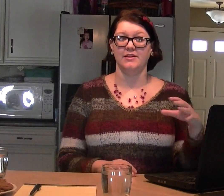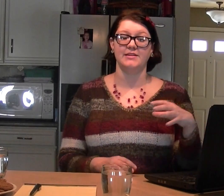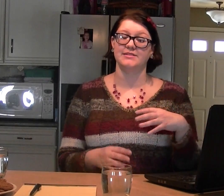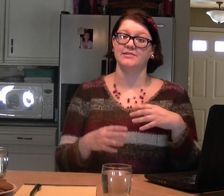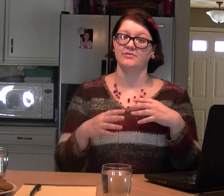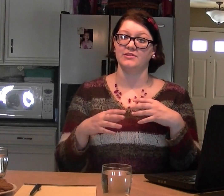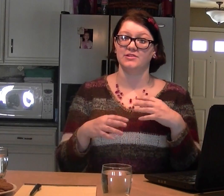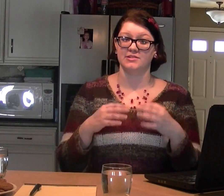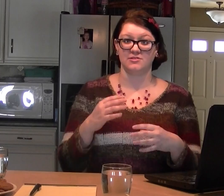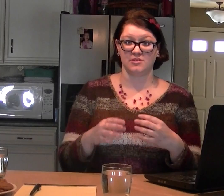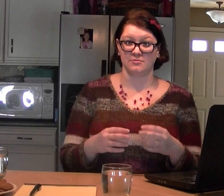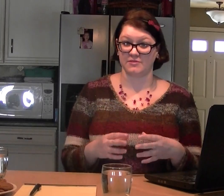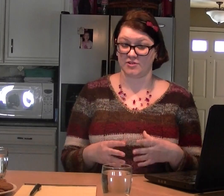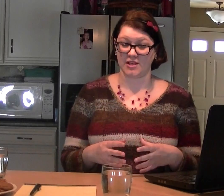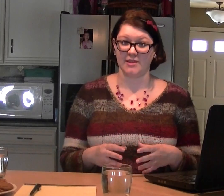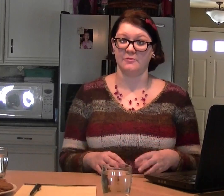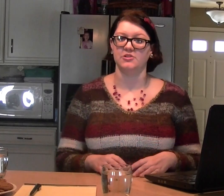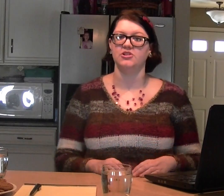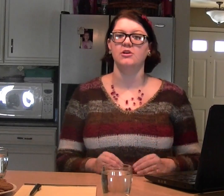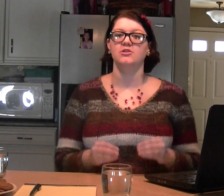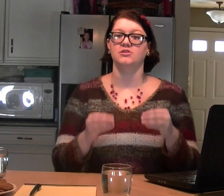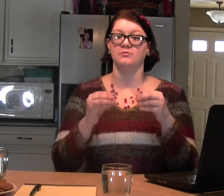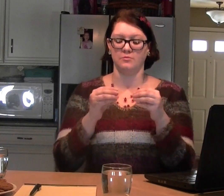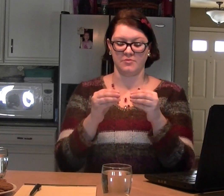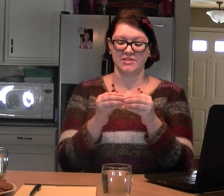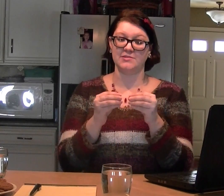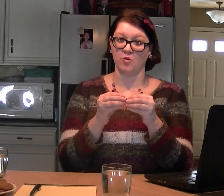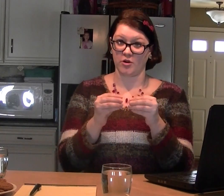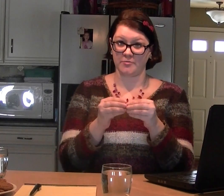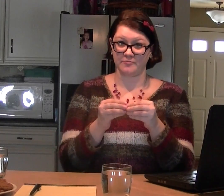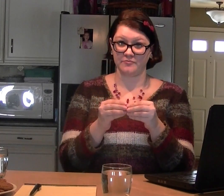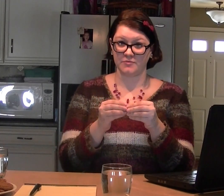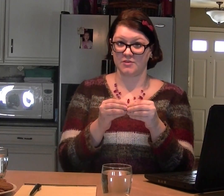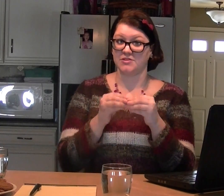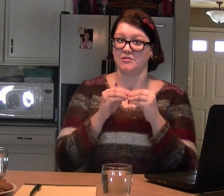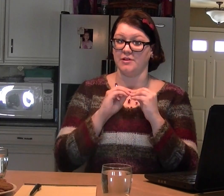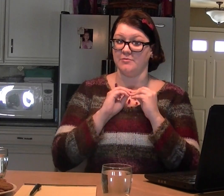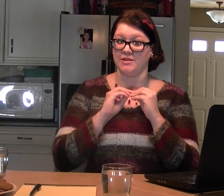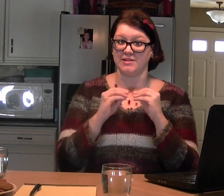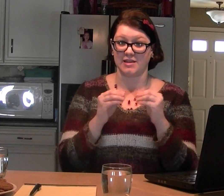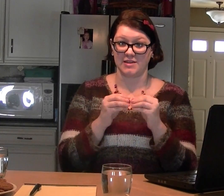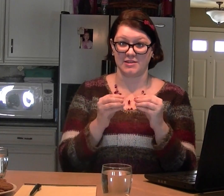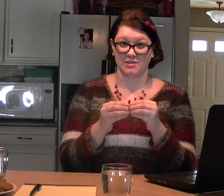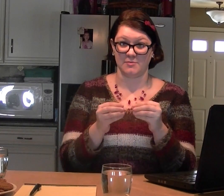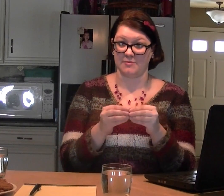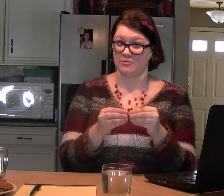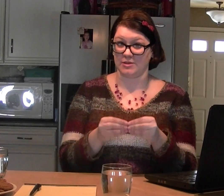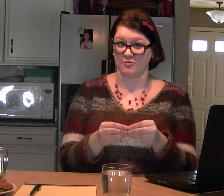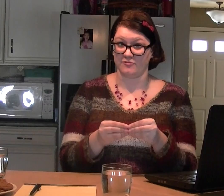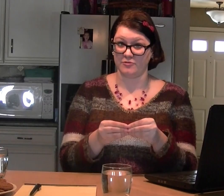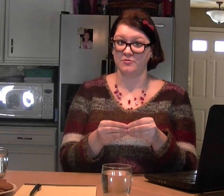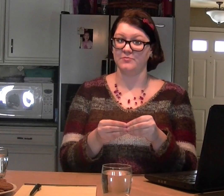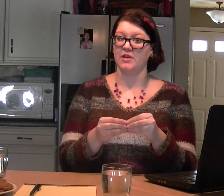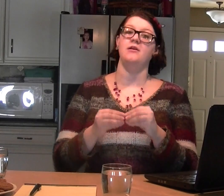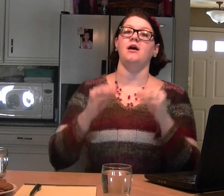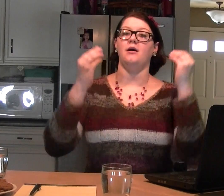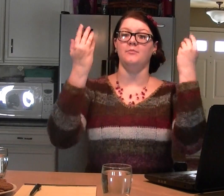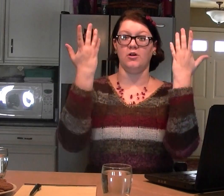is different terms for sign language. So this is more, so it would indicate that the baby would like more food. All